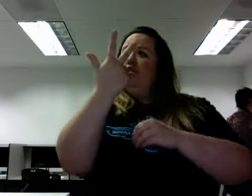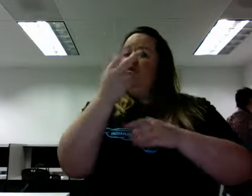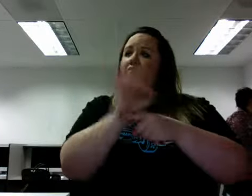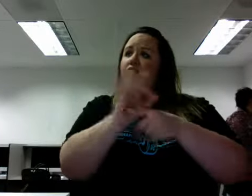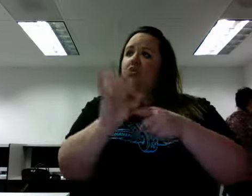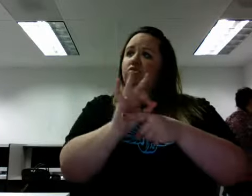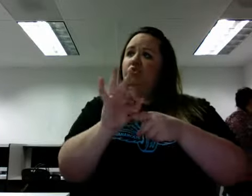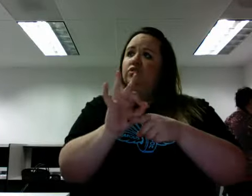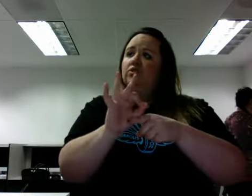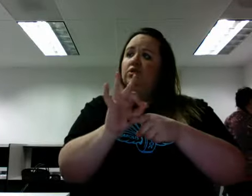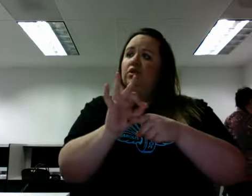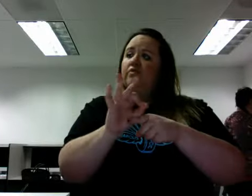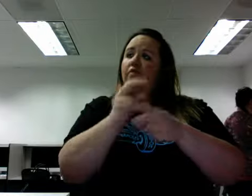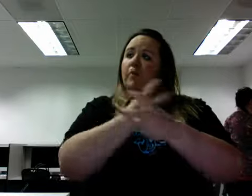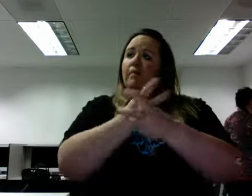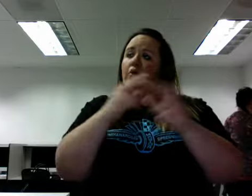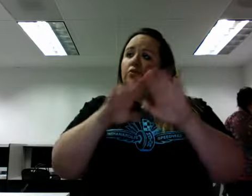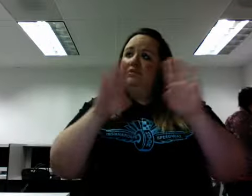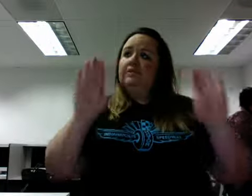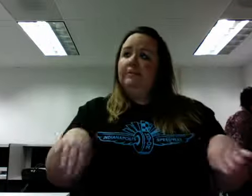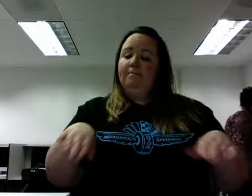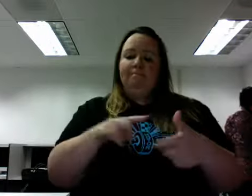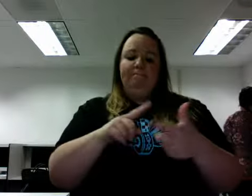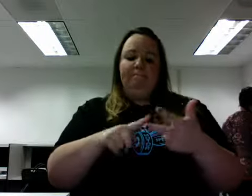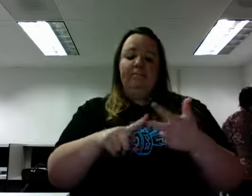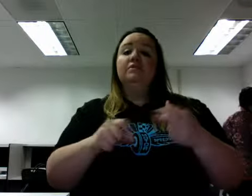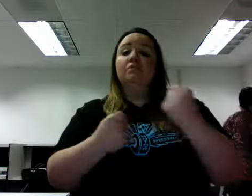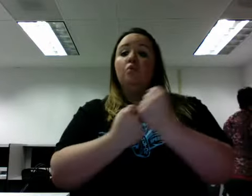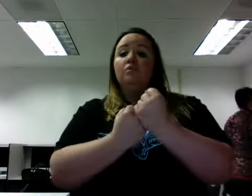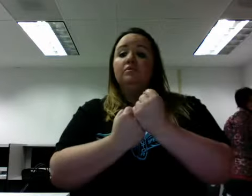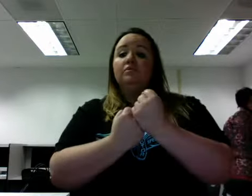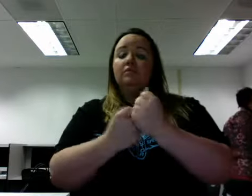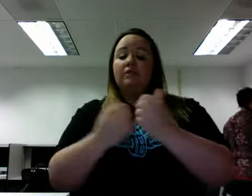Scott? Supports the body. It does.